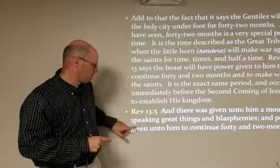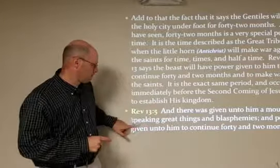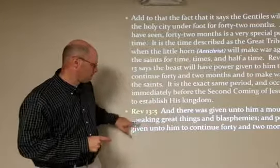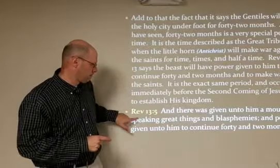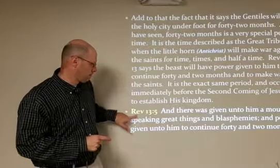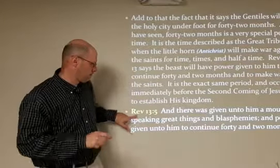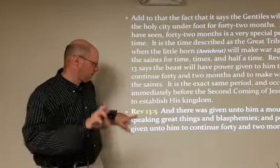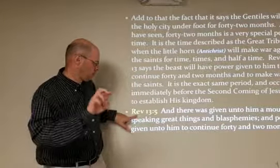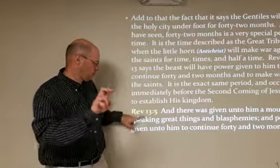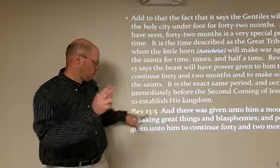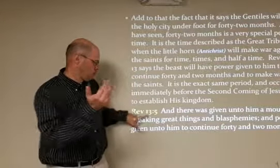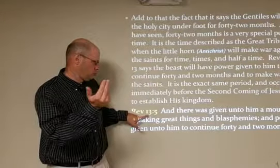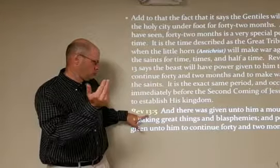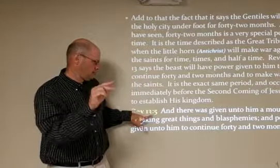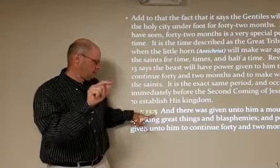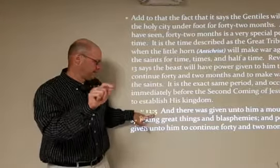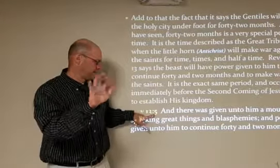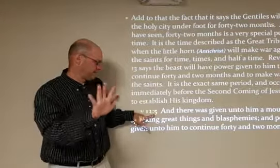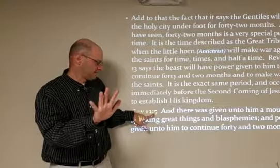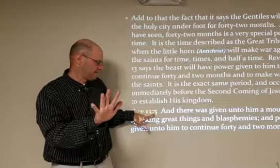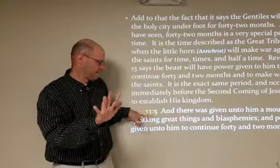is Revelation chapter 13 and verse 5.